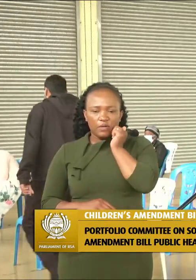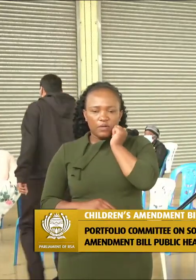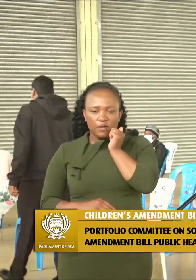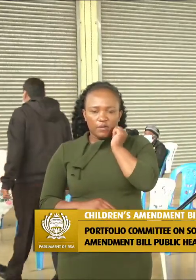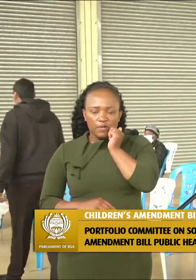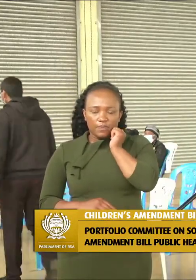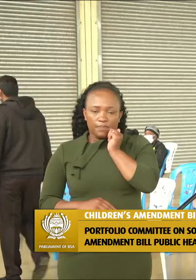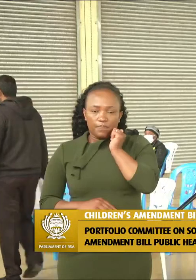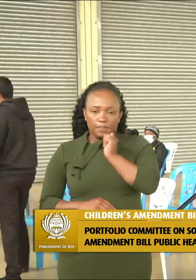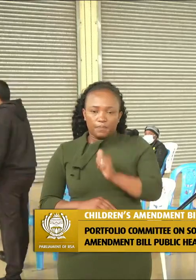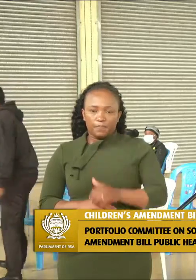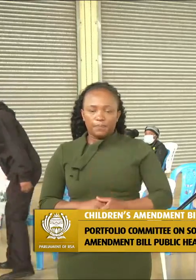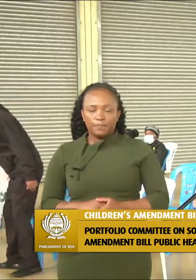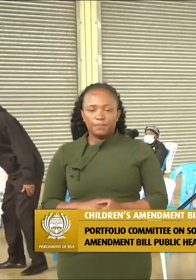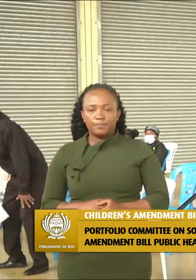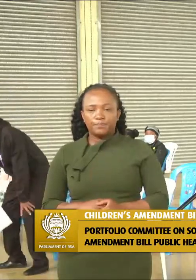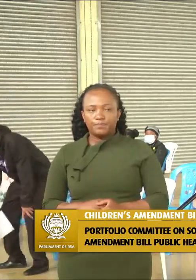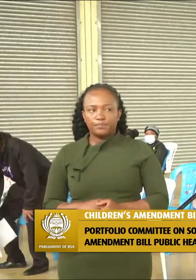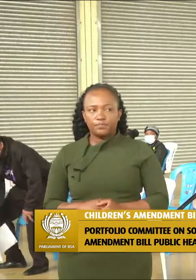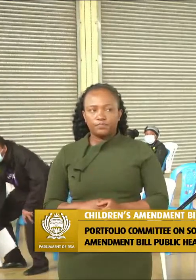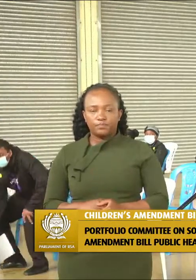Siyaxolisa ukuzwa lokho. Okay.